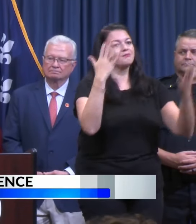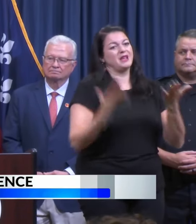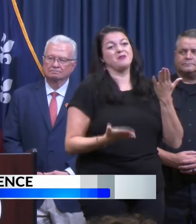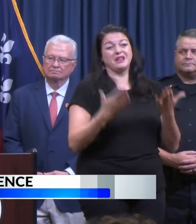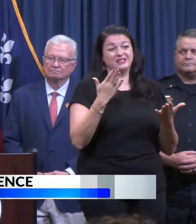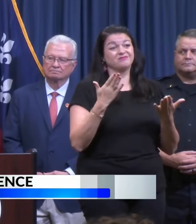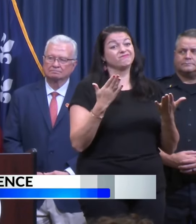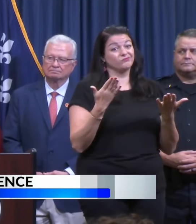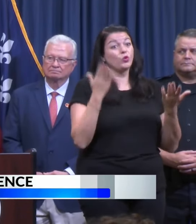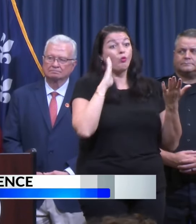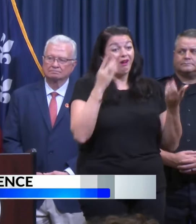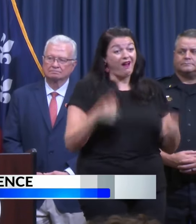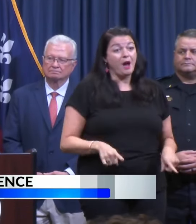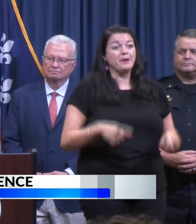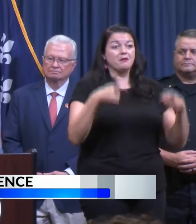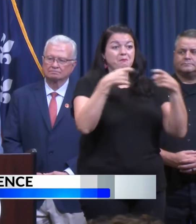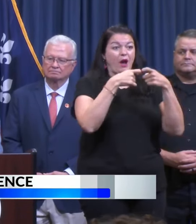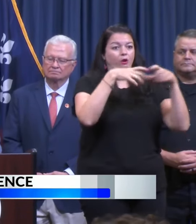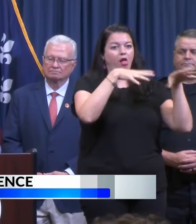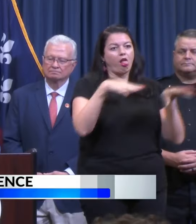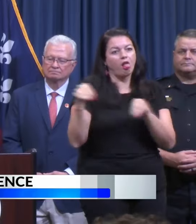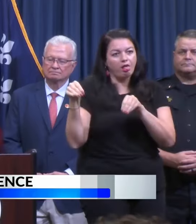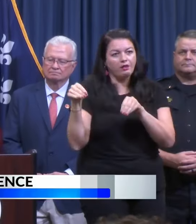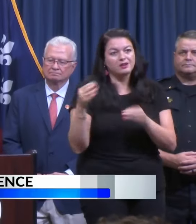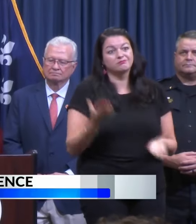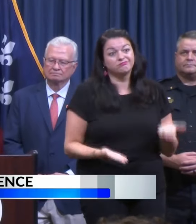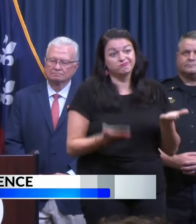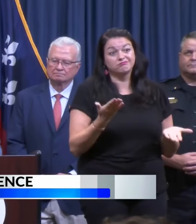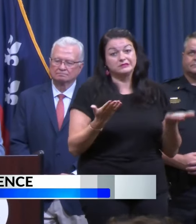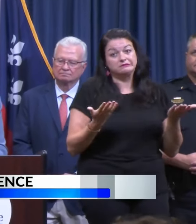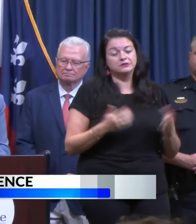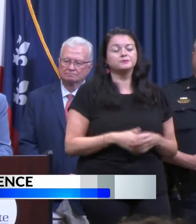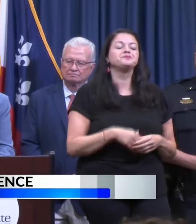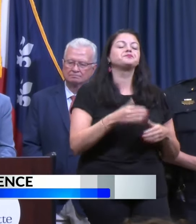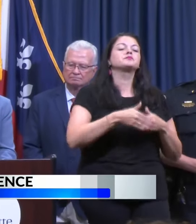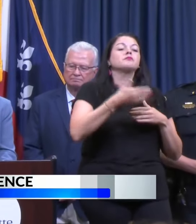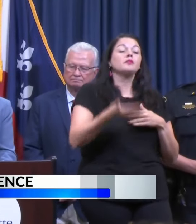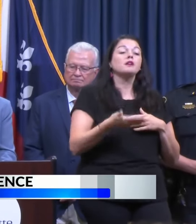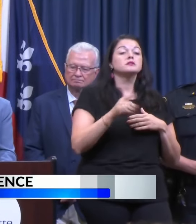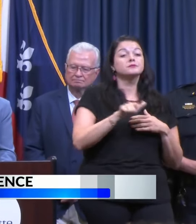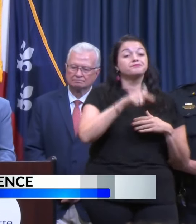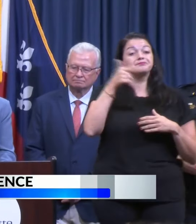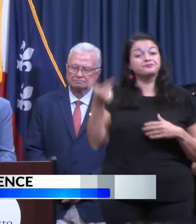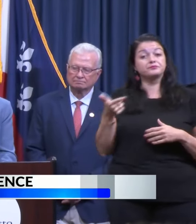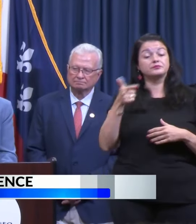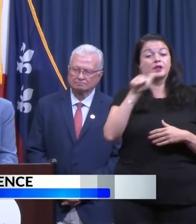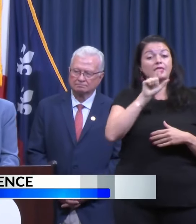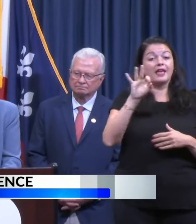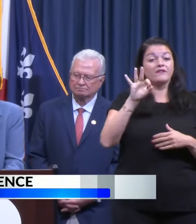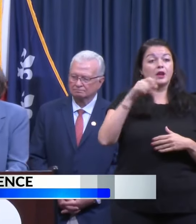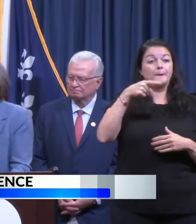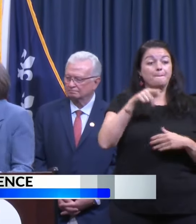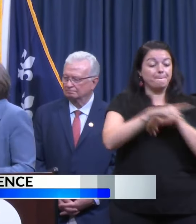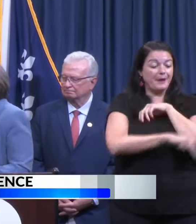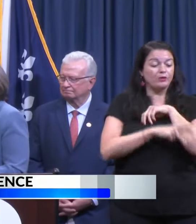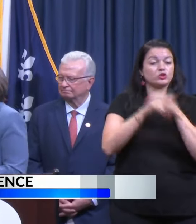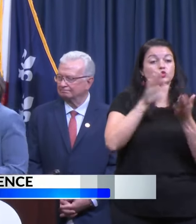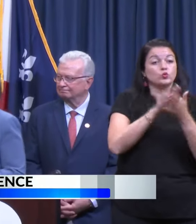So just take all that into consideration. Next, I'll bring up Lafayette Parish School System Superintendent Francis